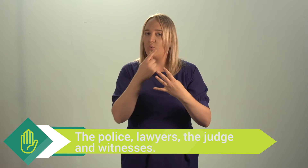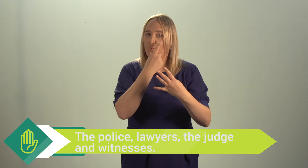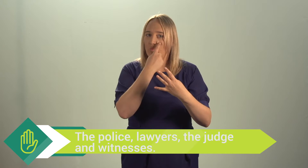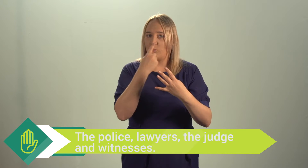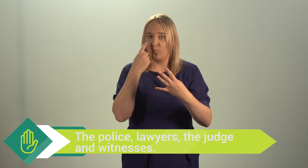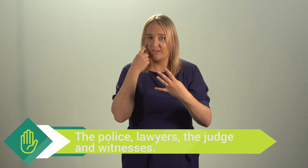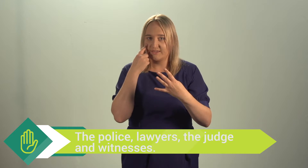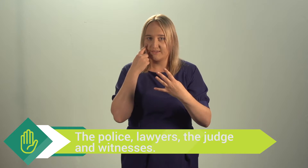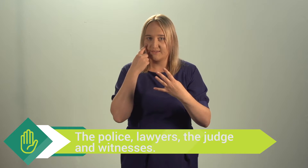and witnesses.